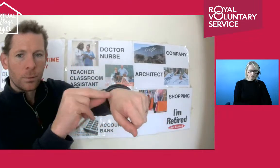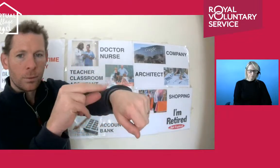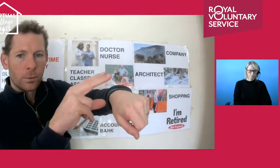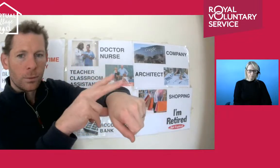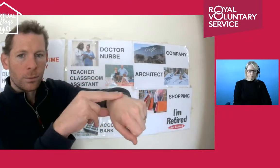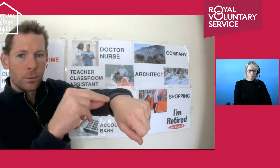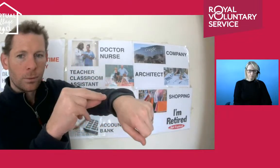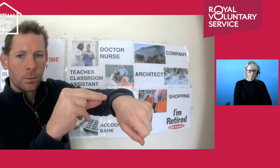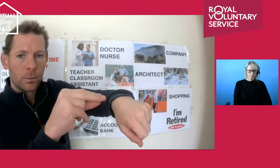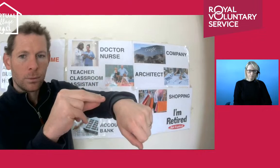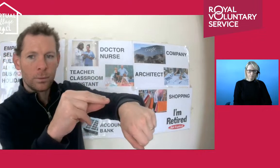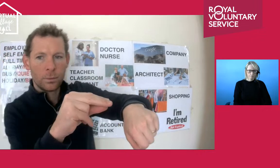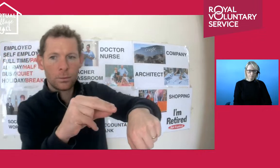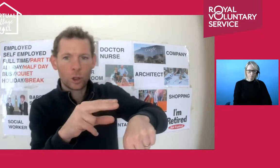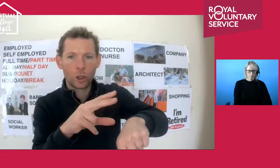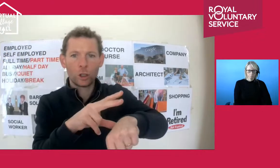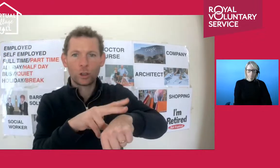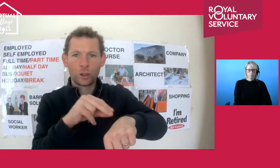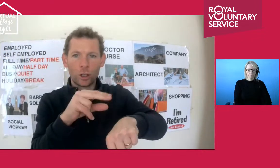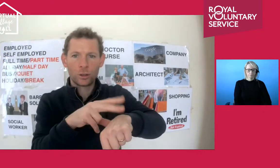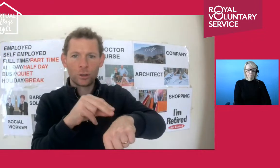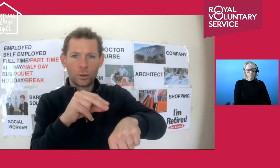doctor,